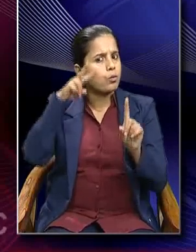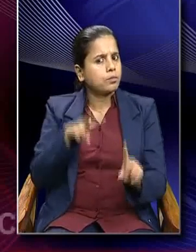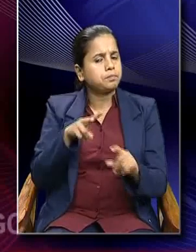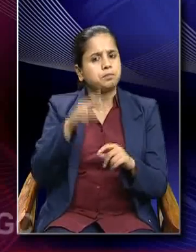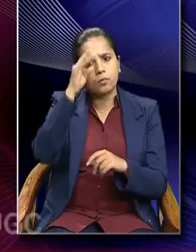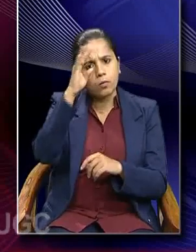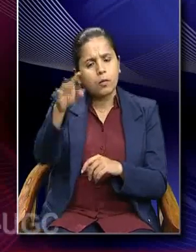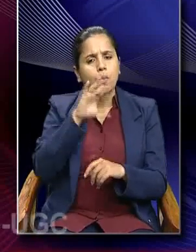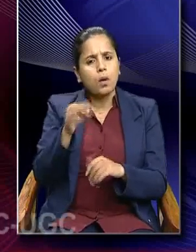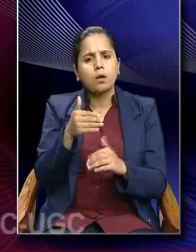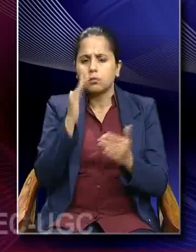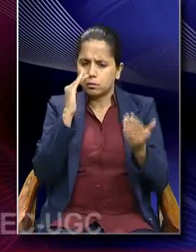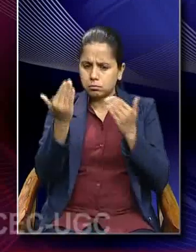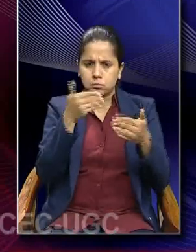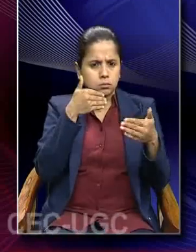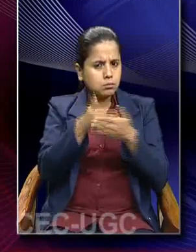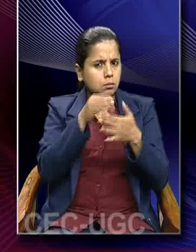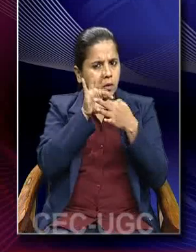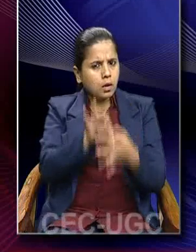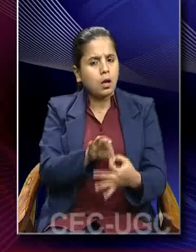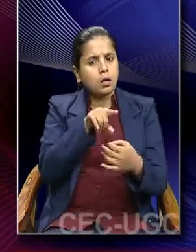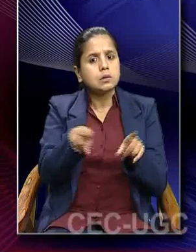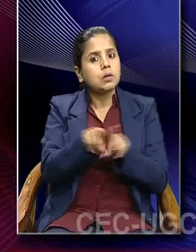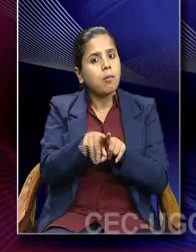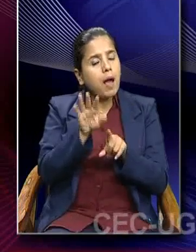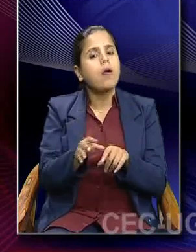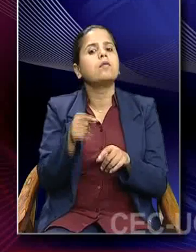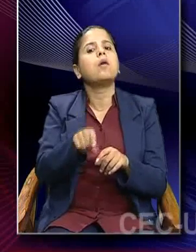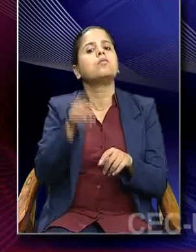and comparable to this particular aspect.